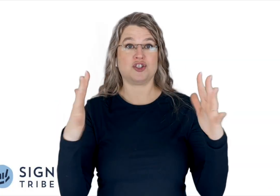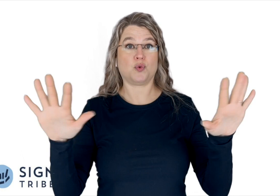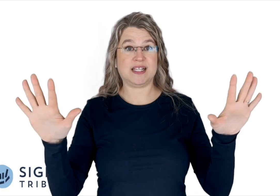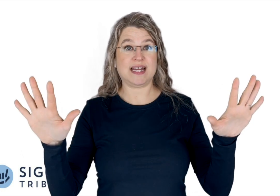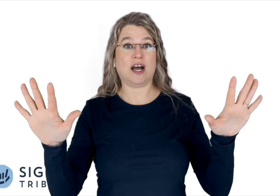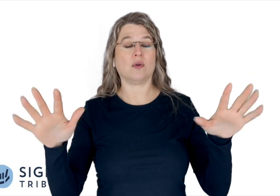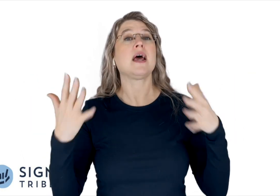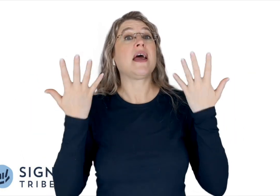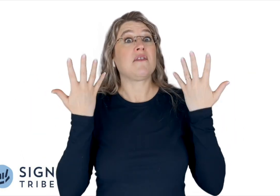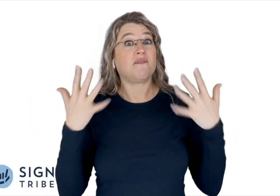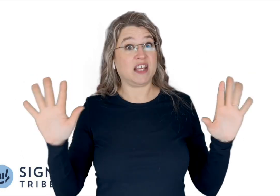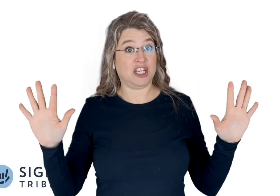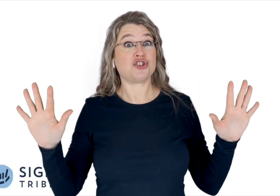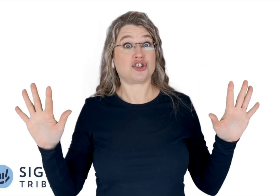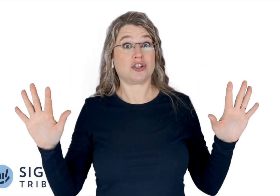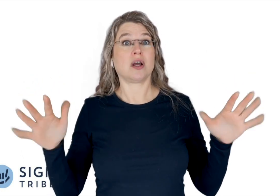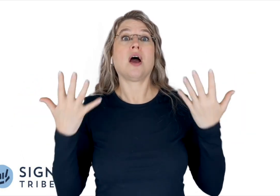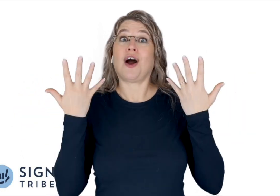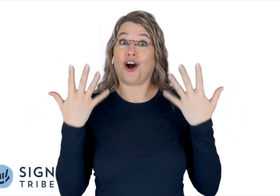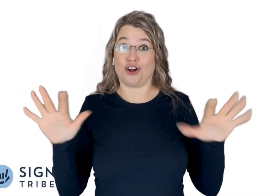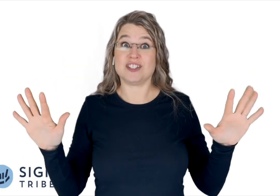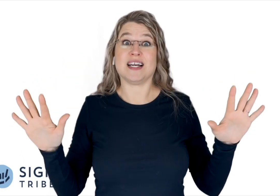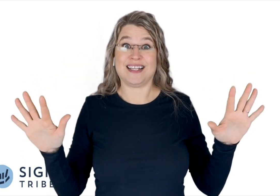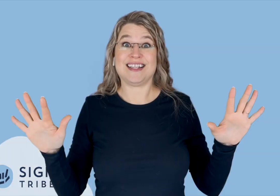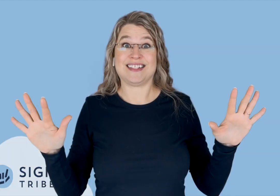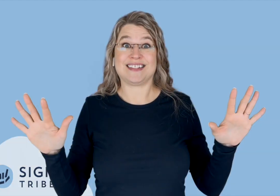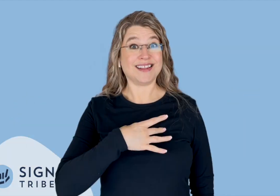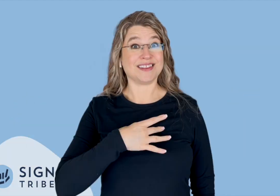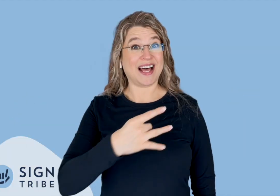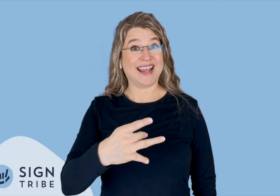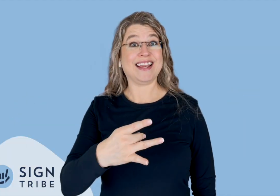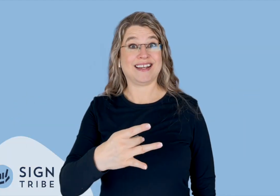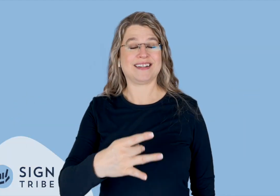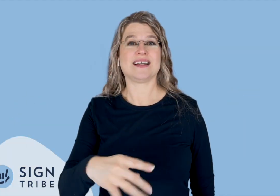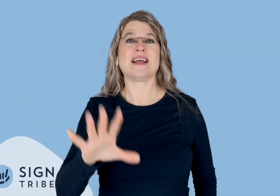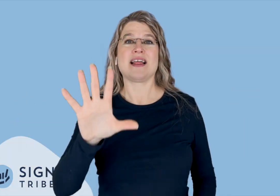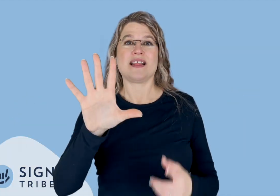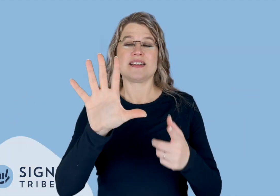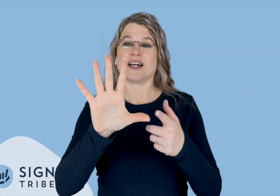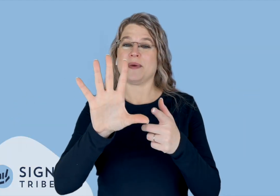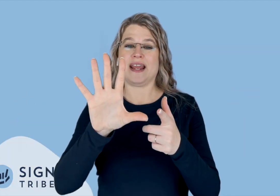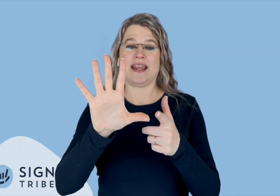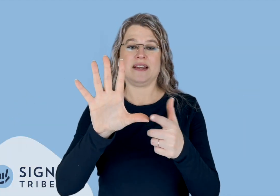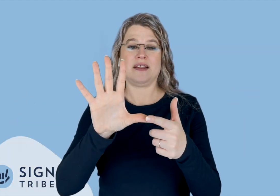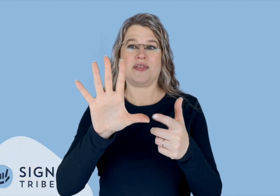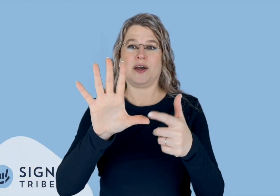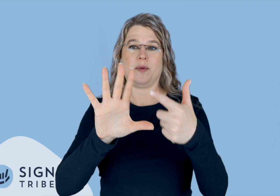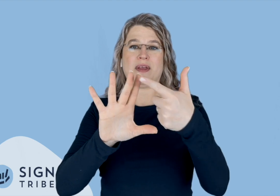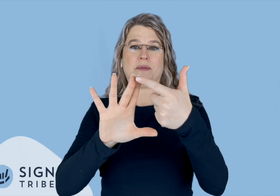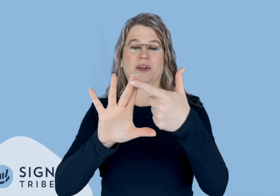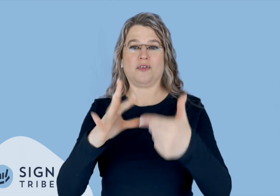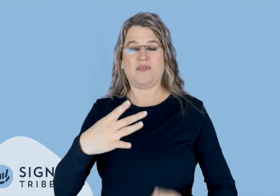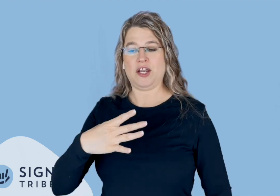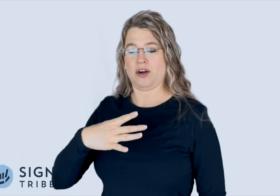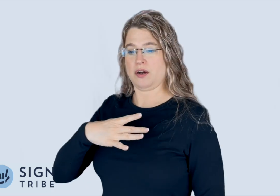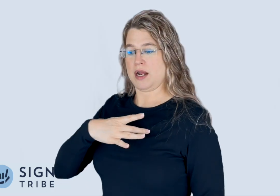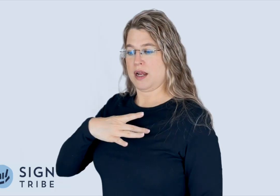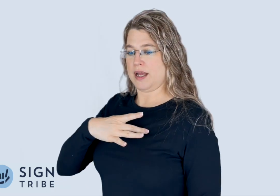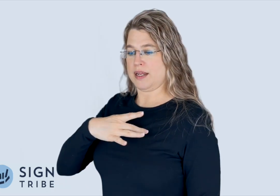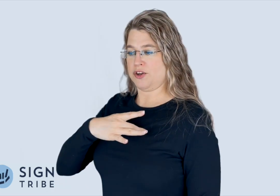twist out. Finished. All done. Like. Dominant hand, thumb, and middle finger, and you're